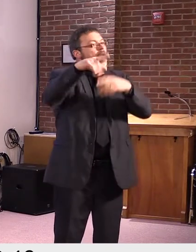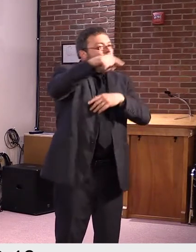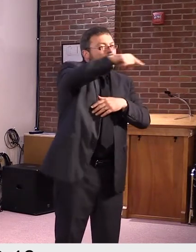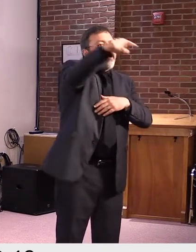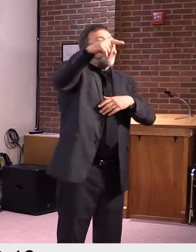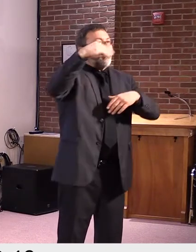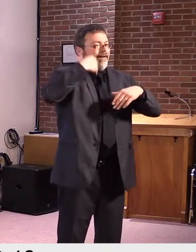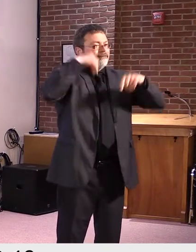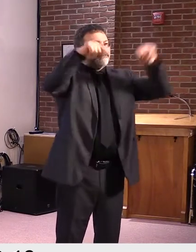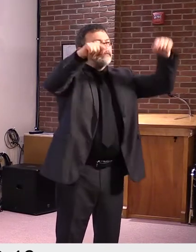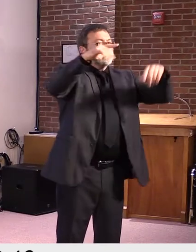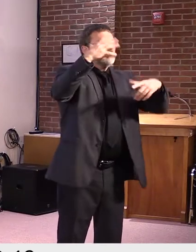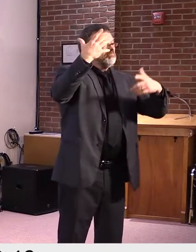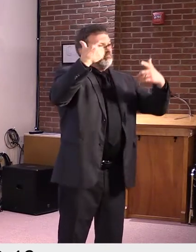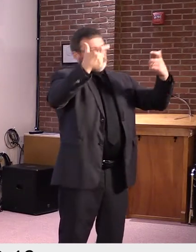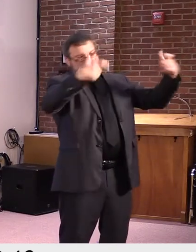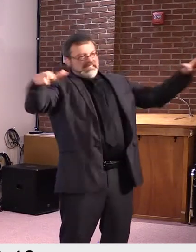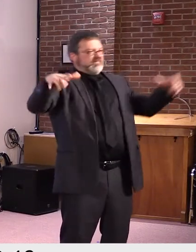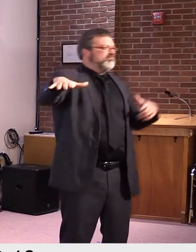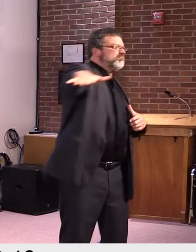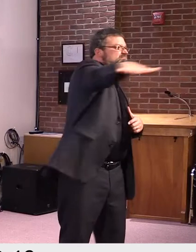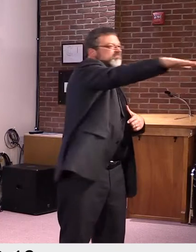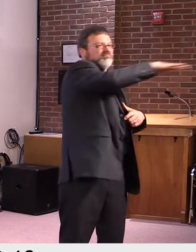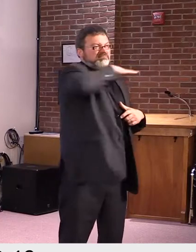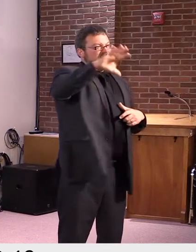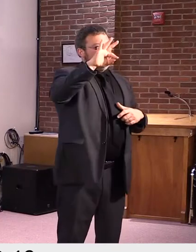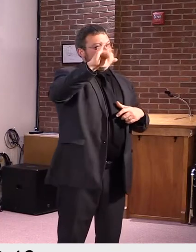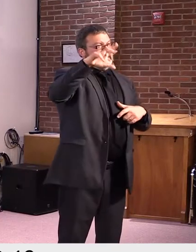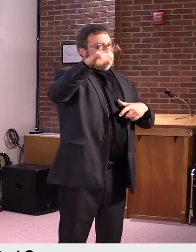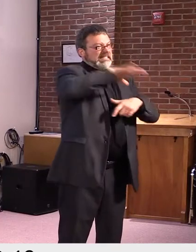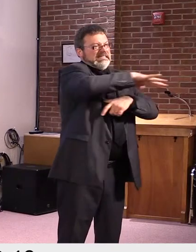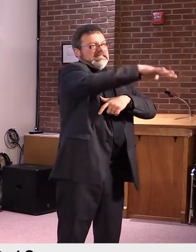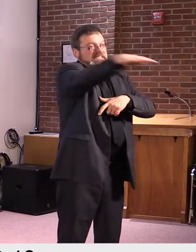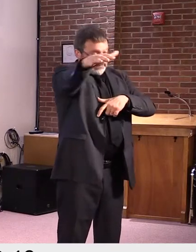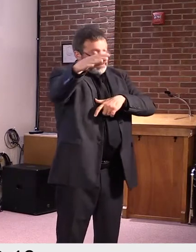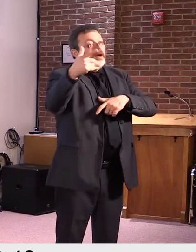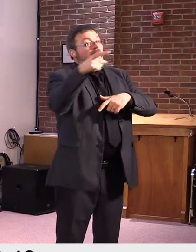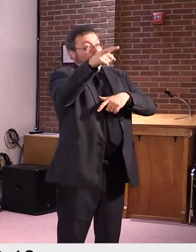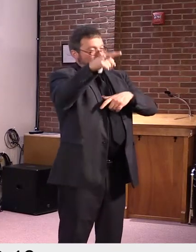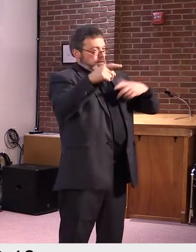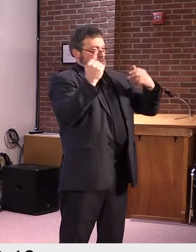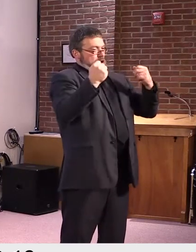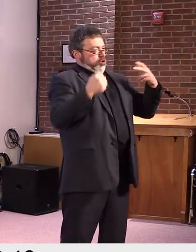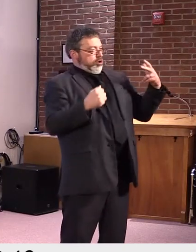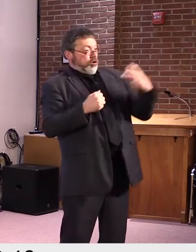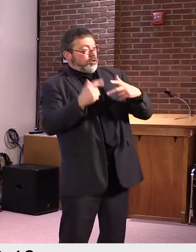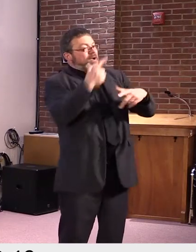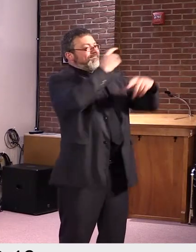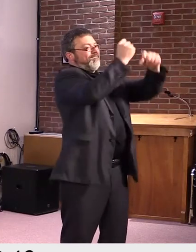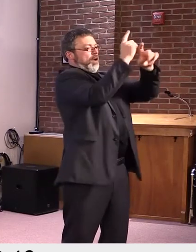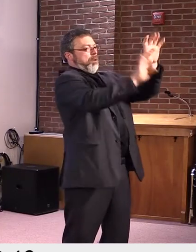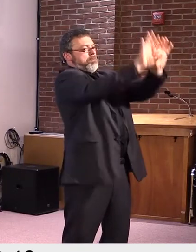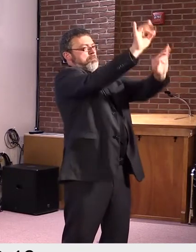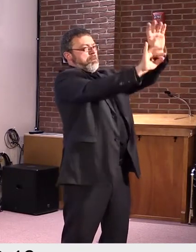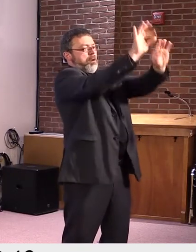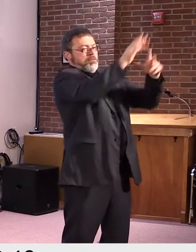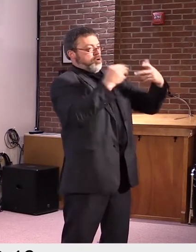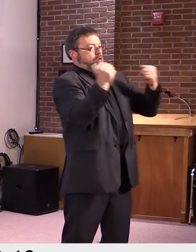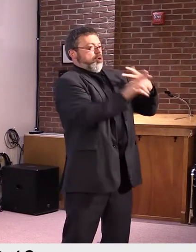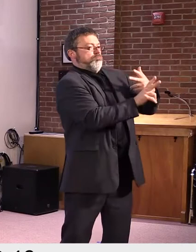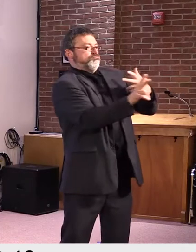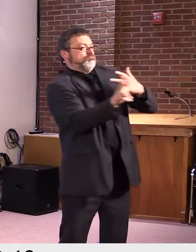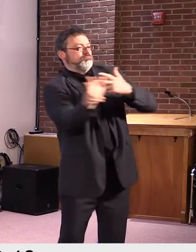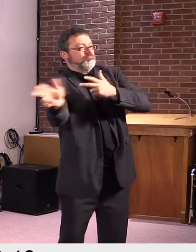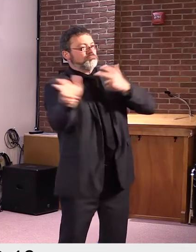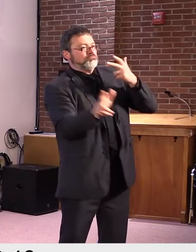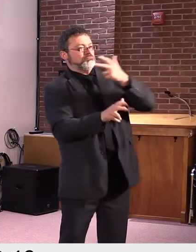their homes. They've put social distancing requirements in place and made a responsible plan that I